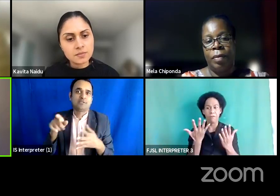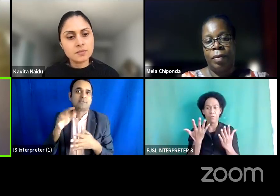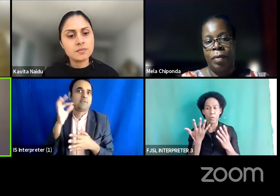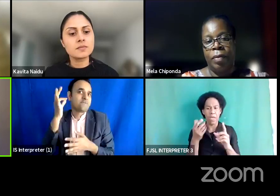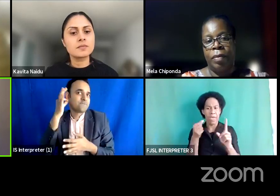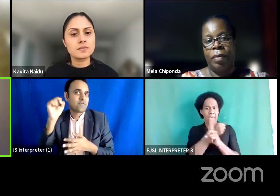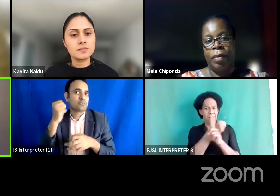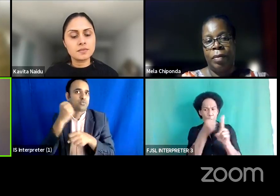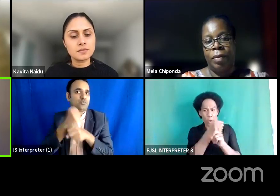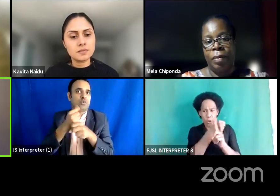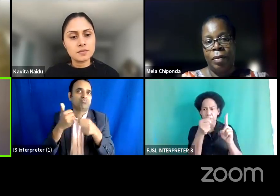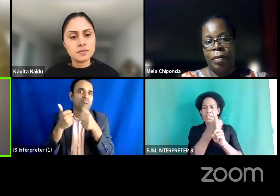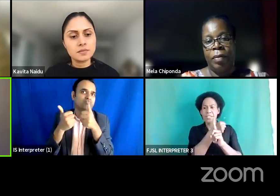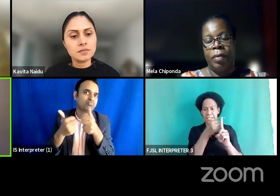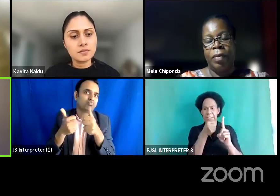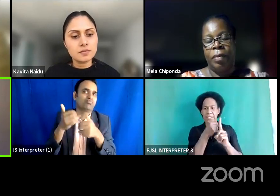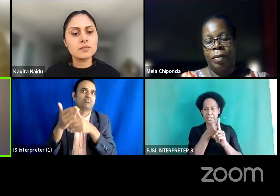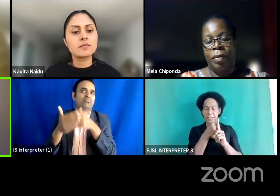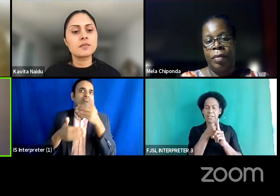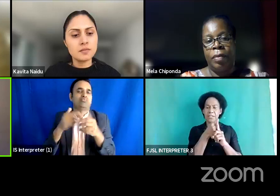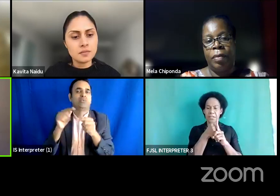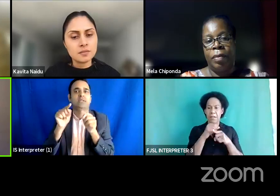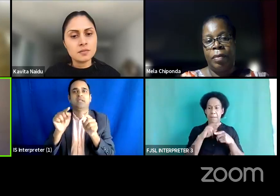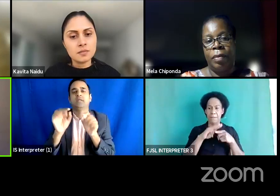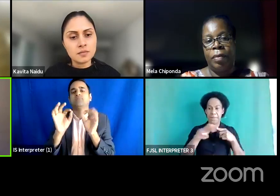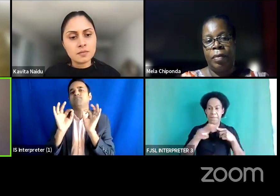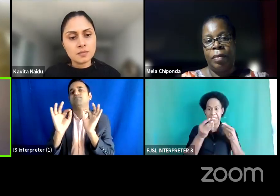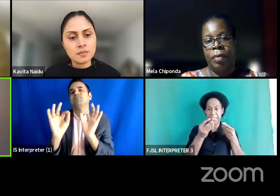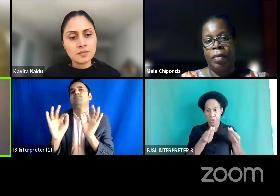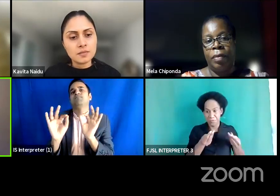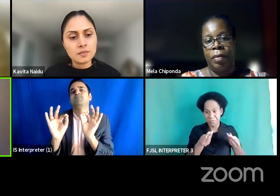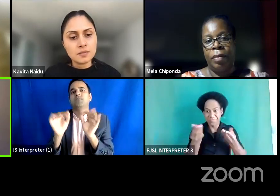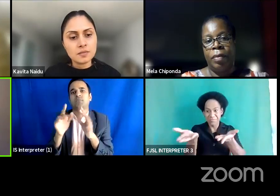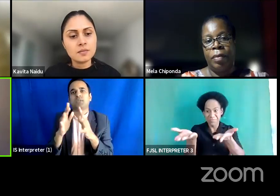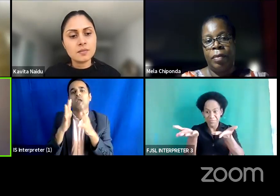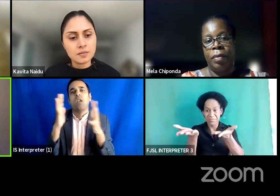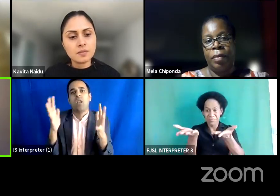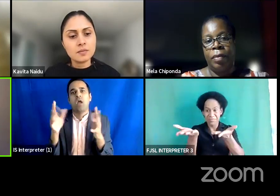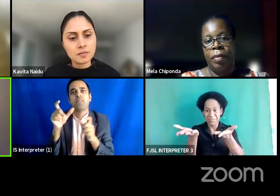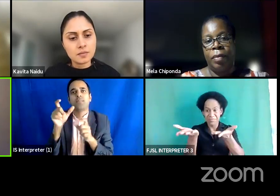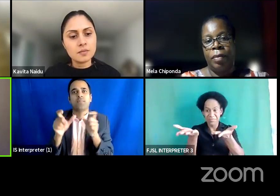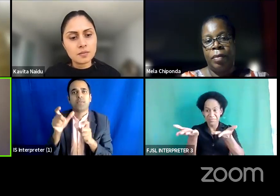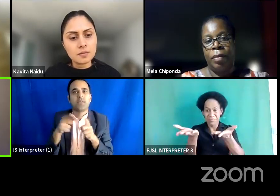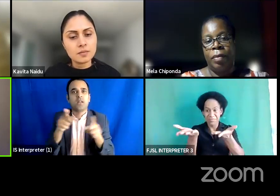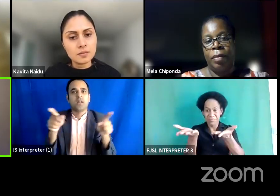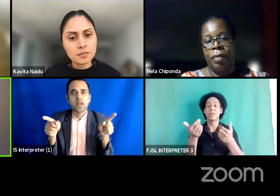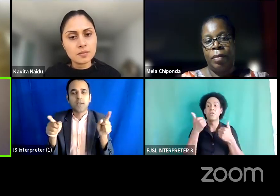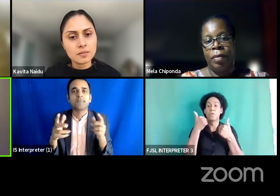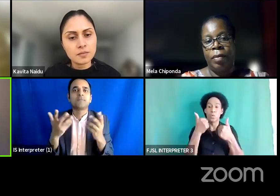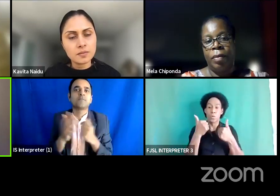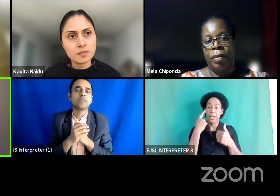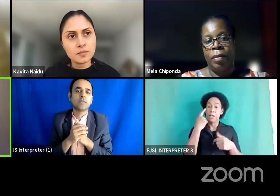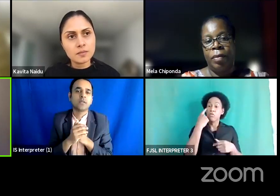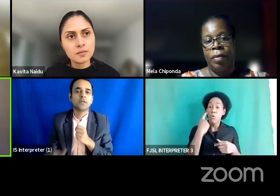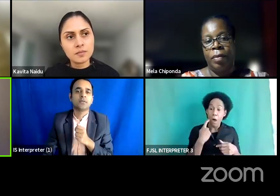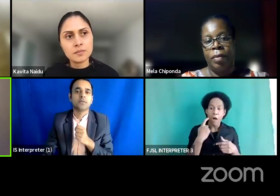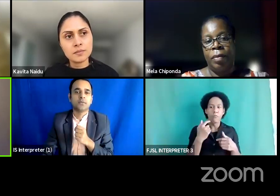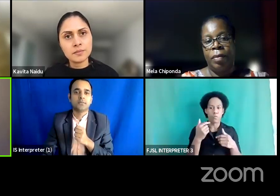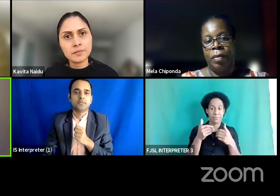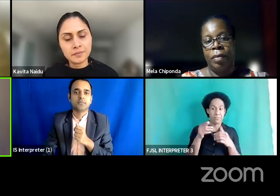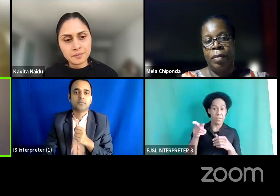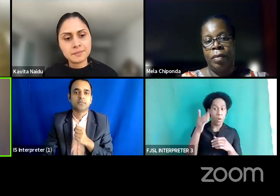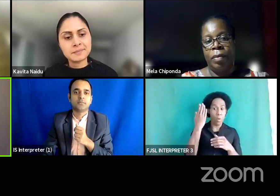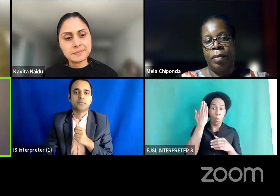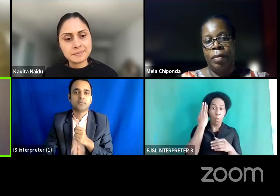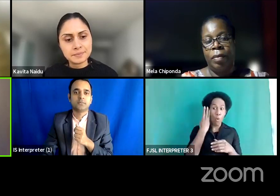Green New Deal, really pushing for a decolonized, feminist approach into how we go about this Green New